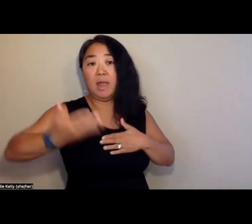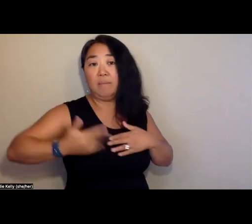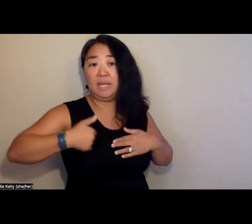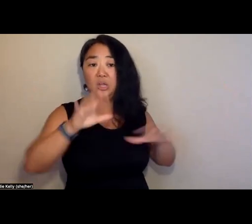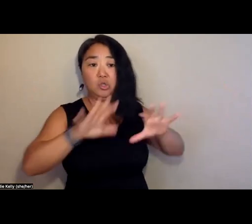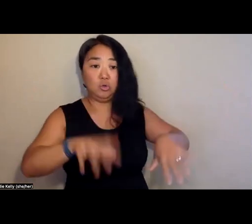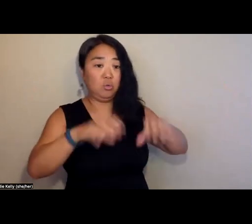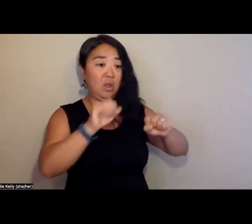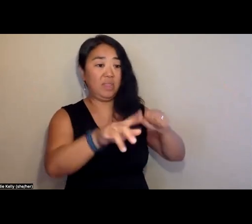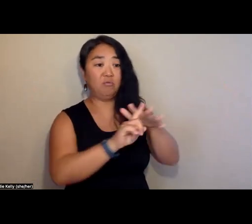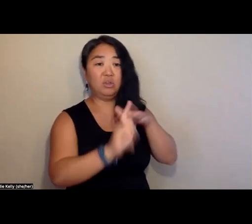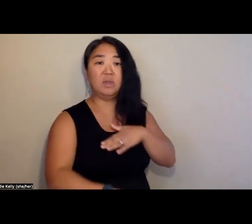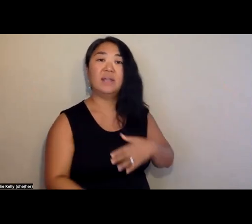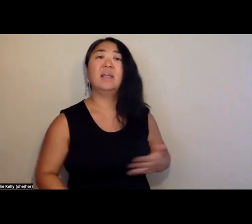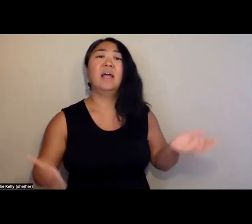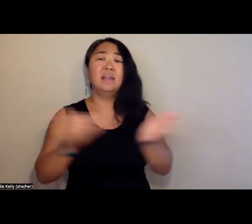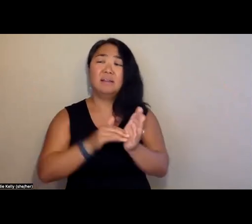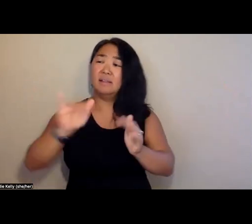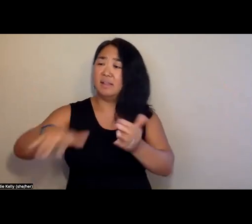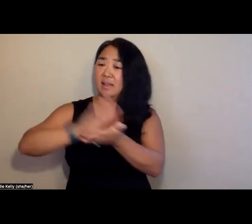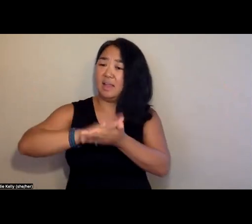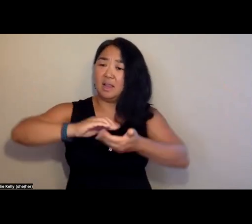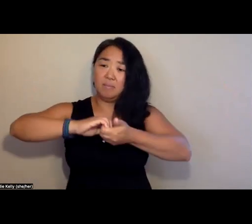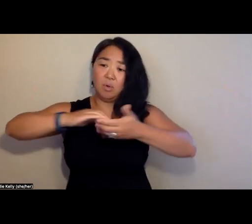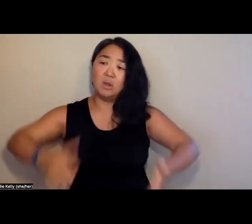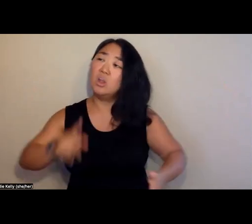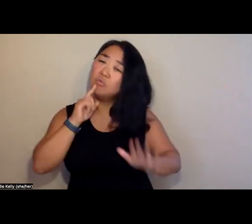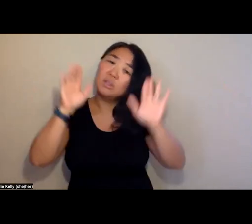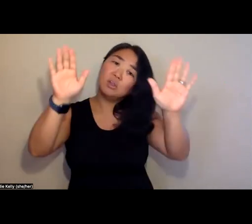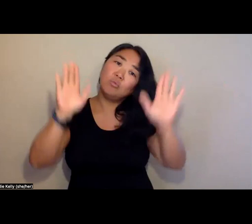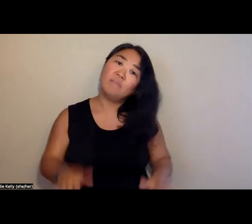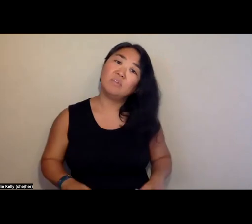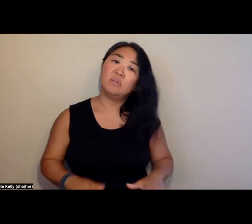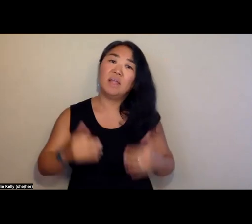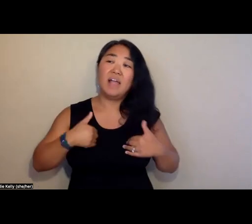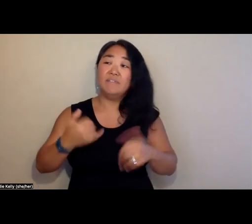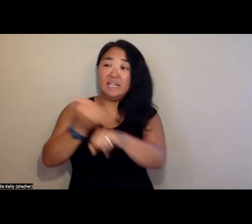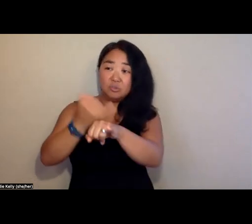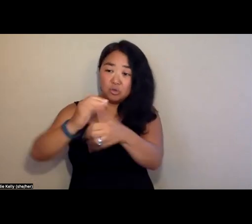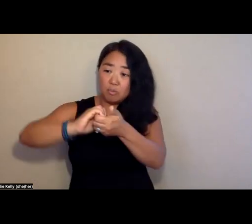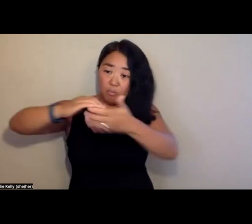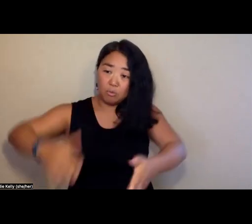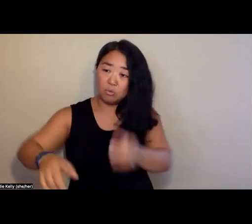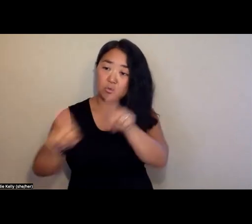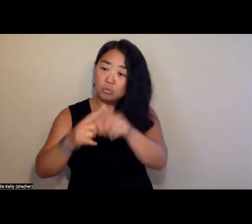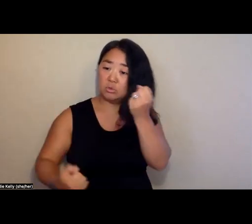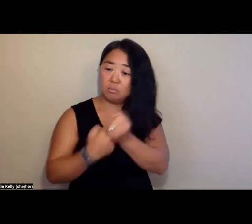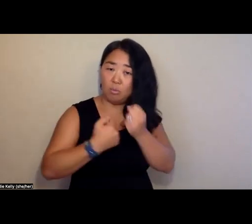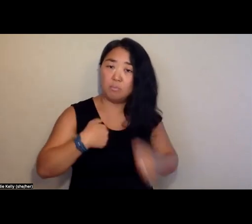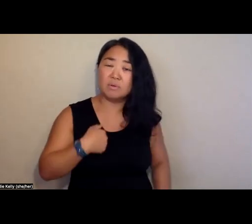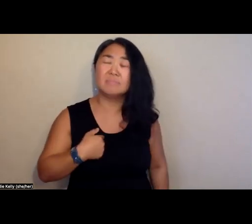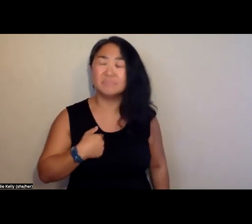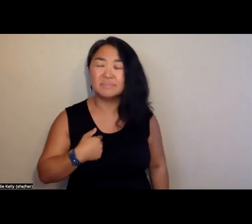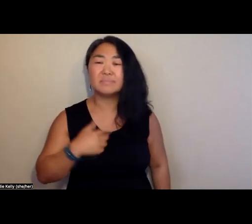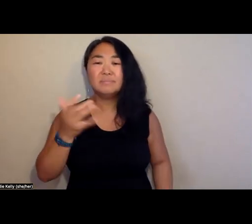So those kind of academic partners are wonderful and institutional partners. And yeah, I just want to thank